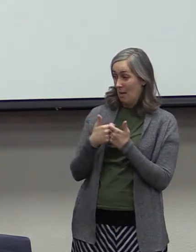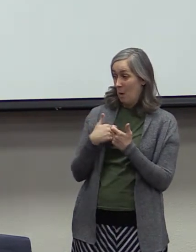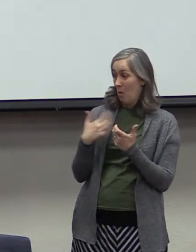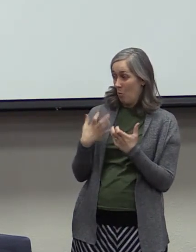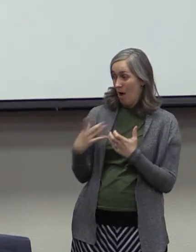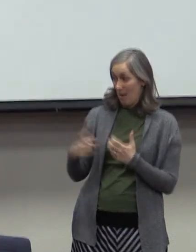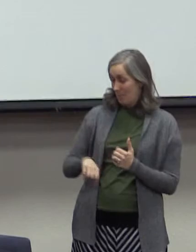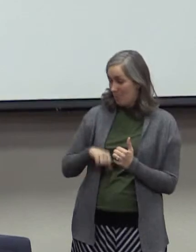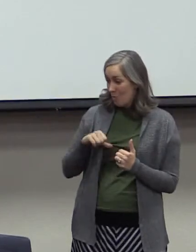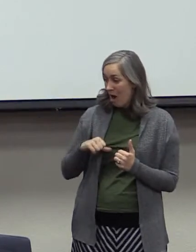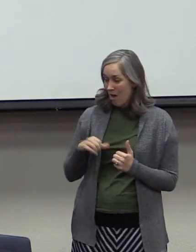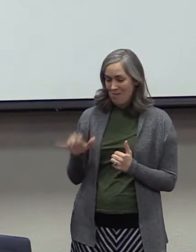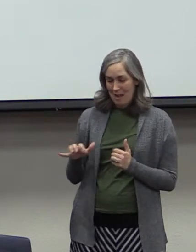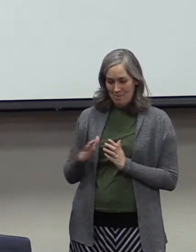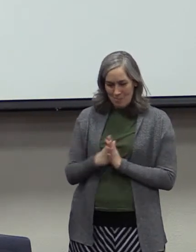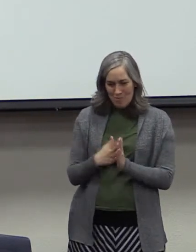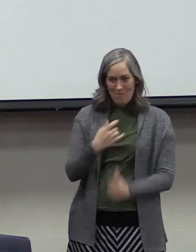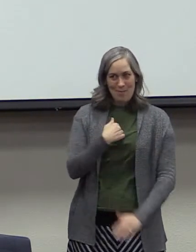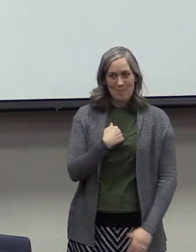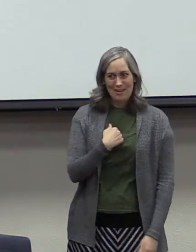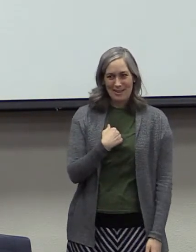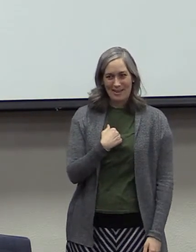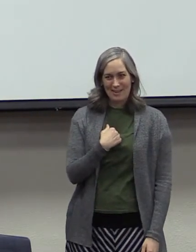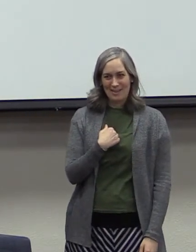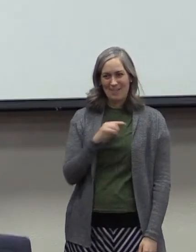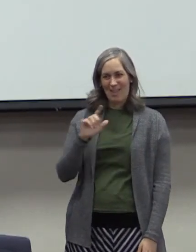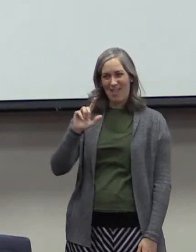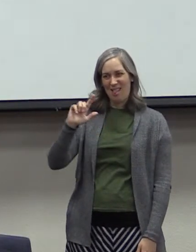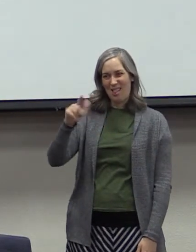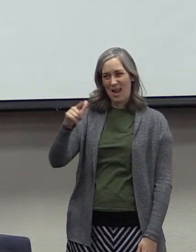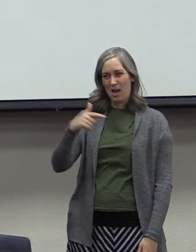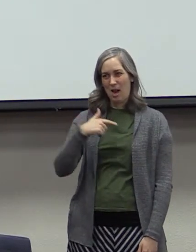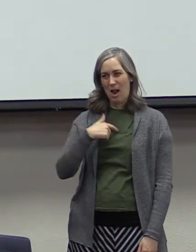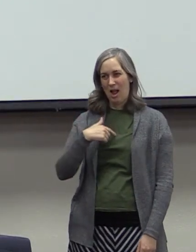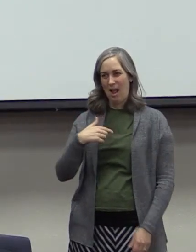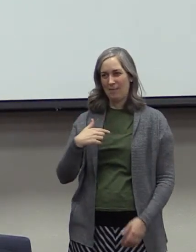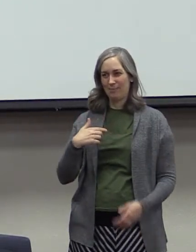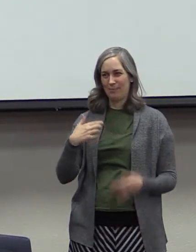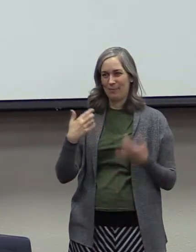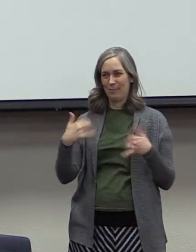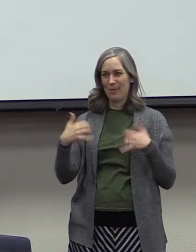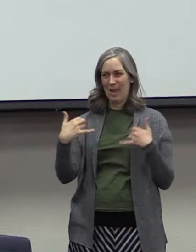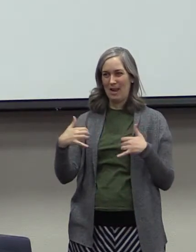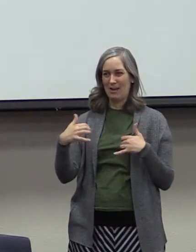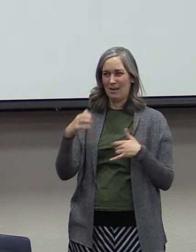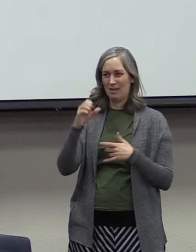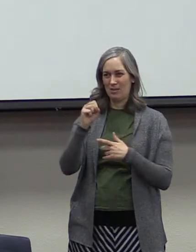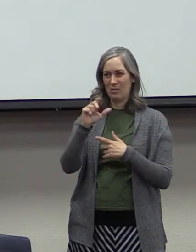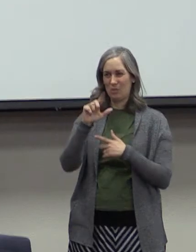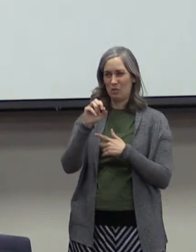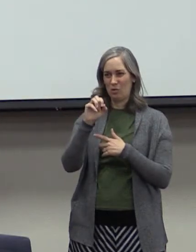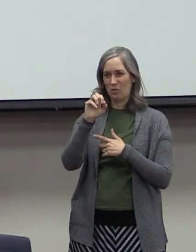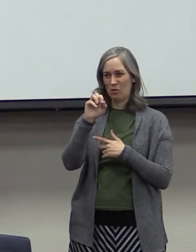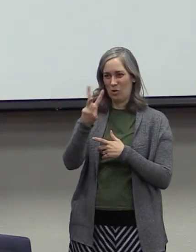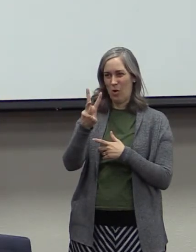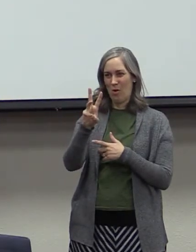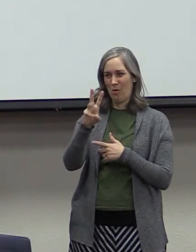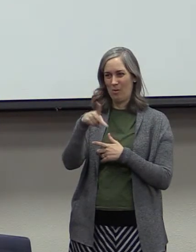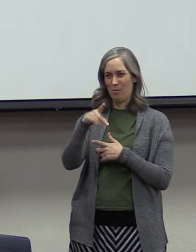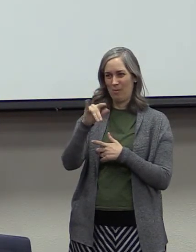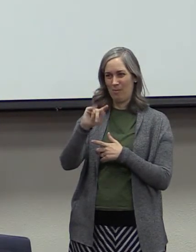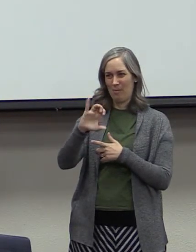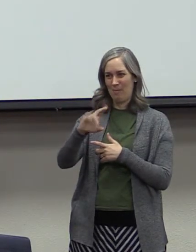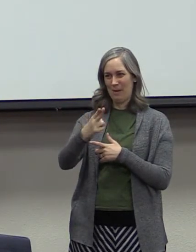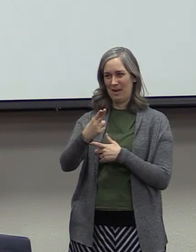for me. And then later, playing slow pitch softball with my children sitting there. Go,